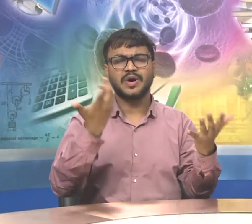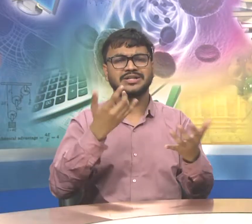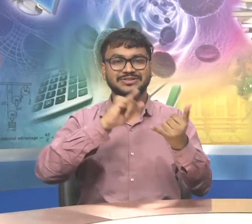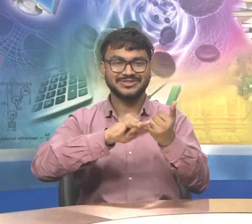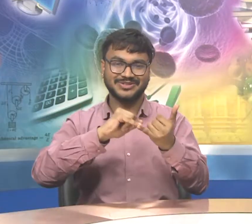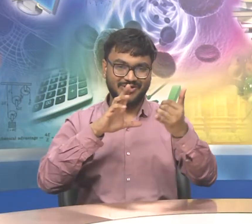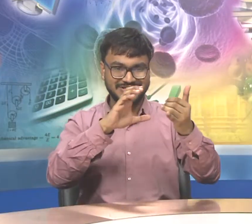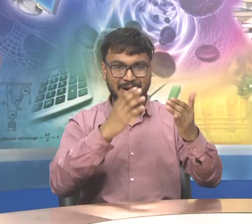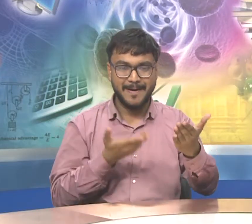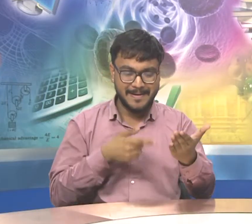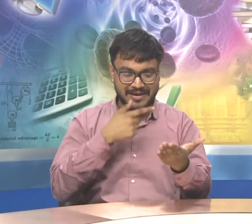President.